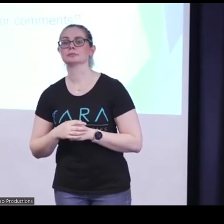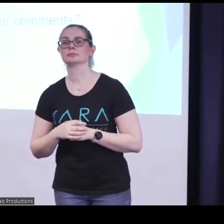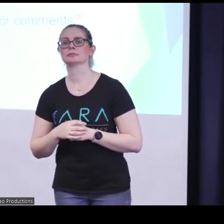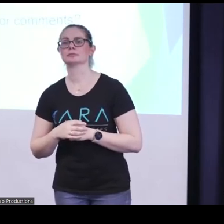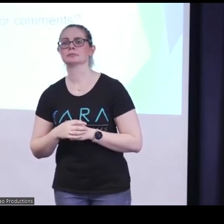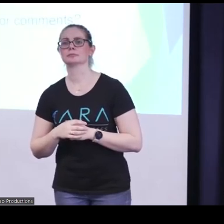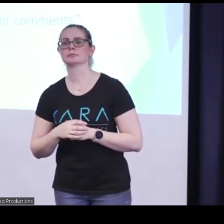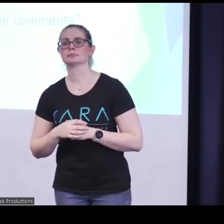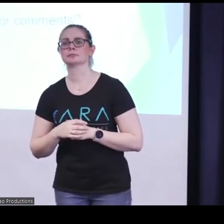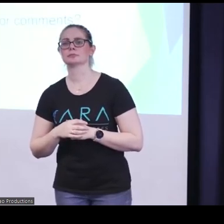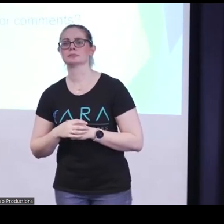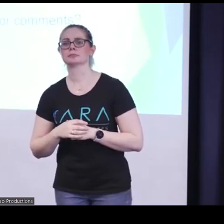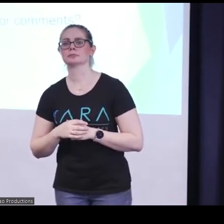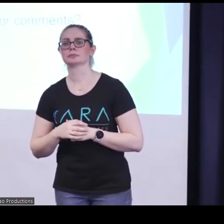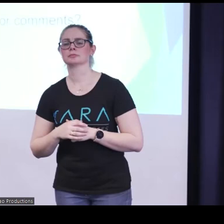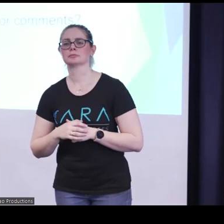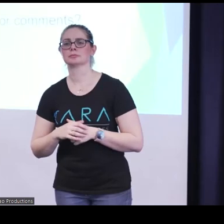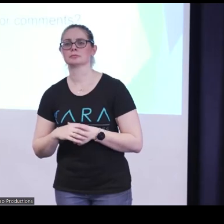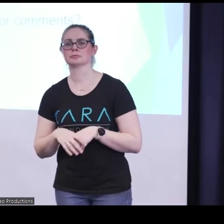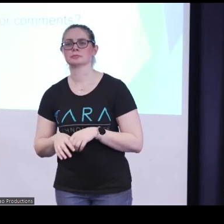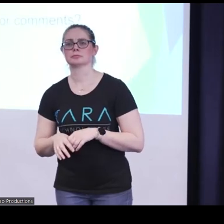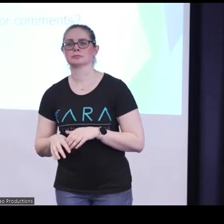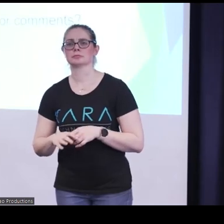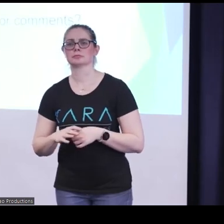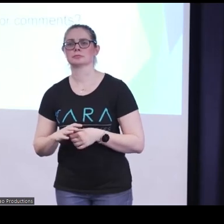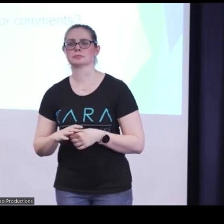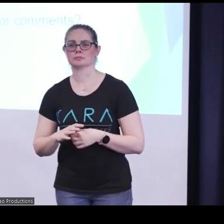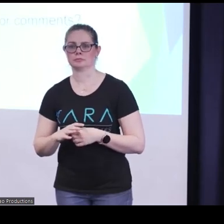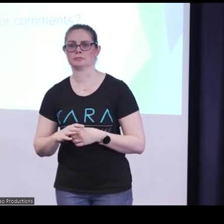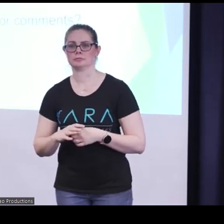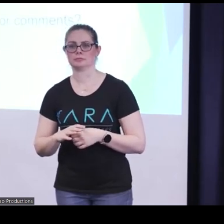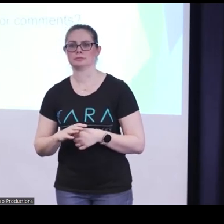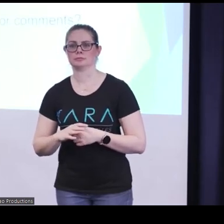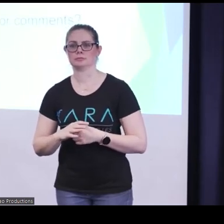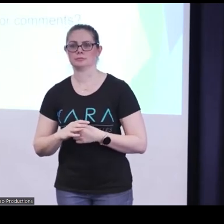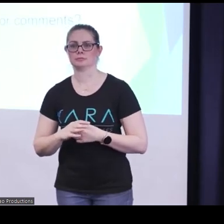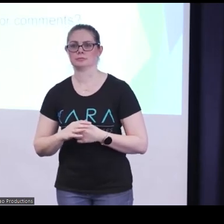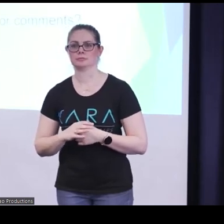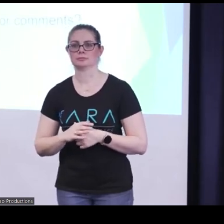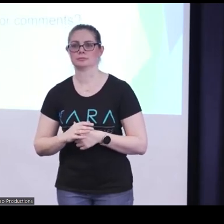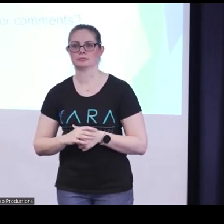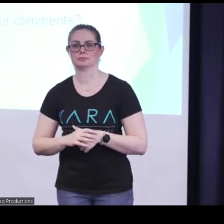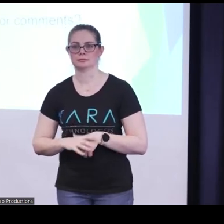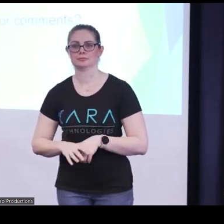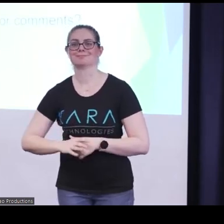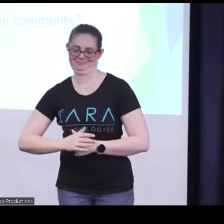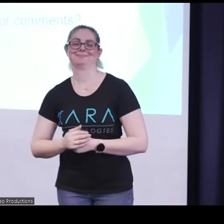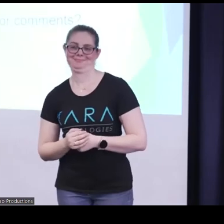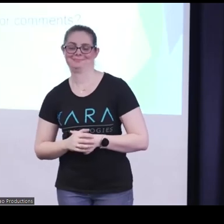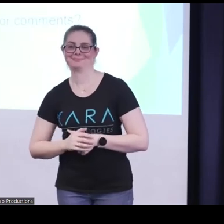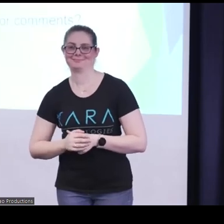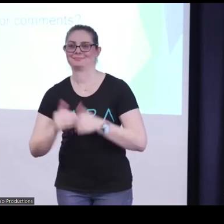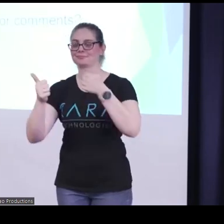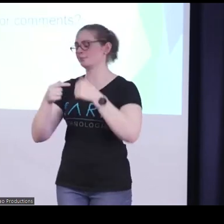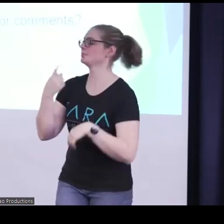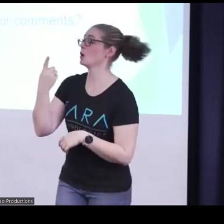So one person wasn't able to see the whole 30 minutes, but they were wondering if the recording is